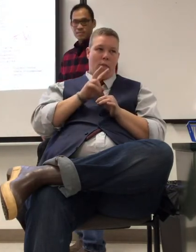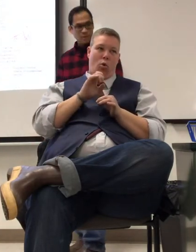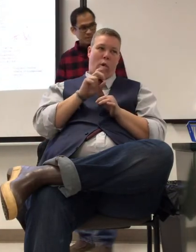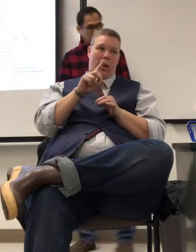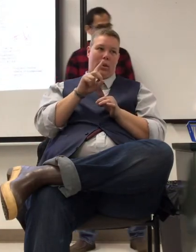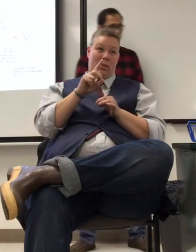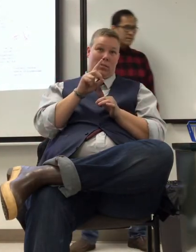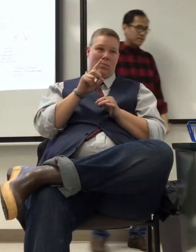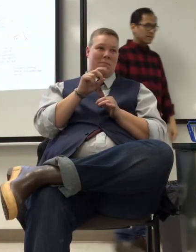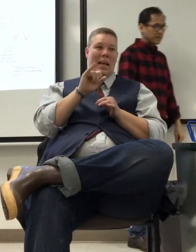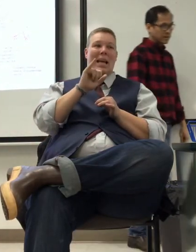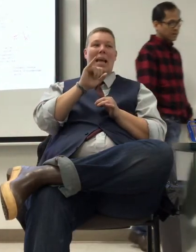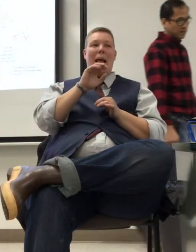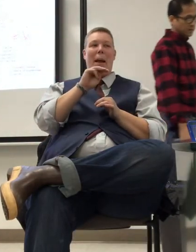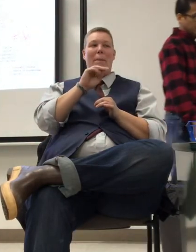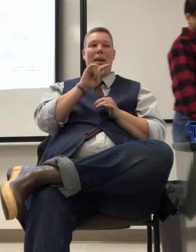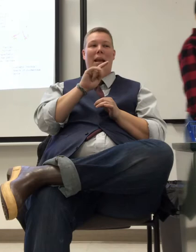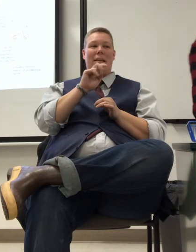what the textbook says.